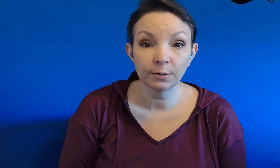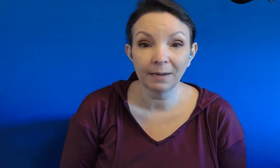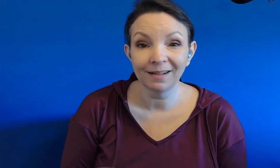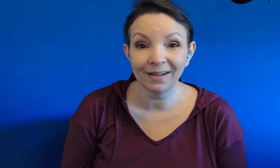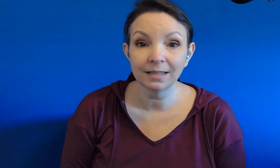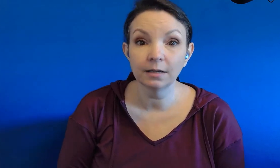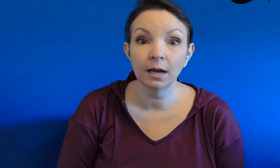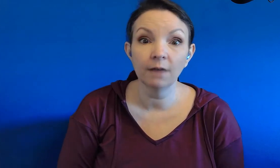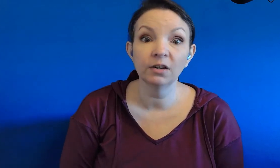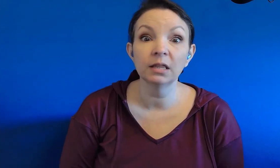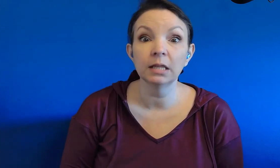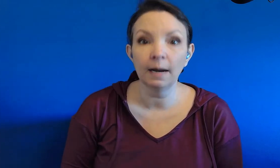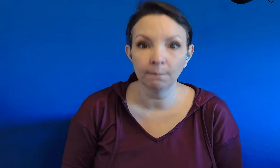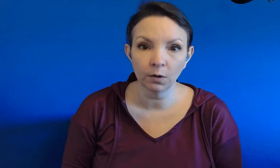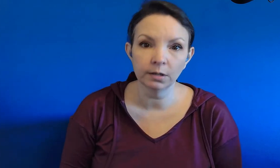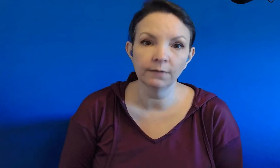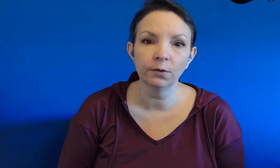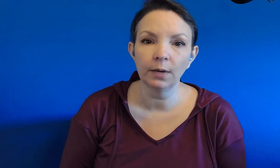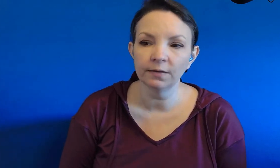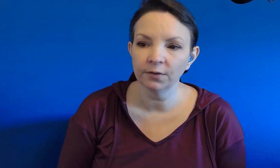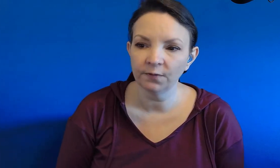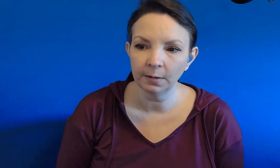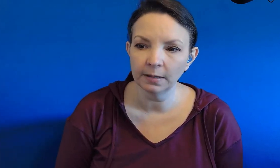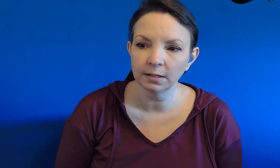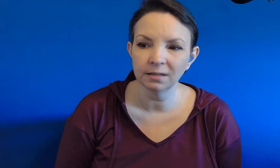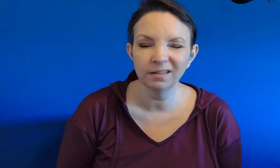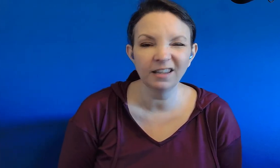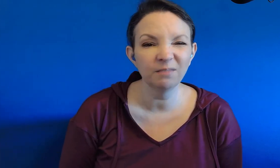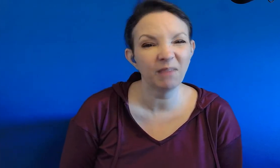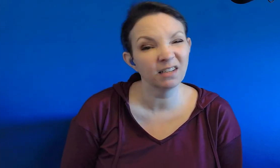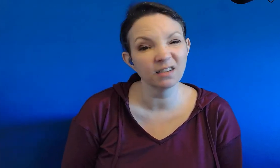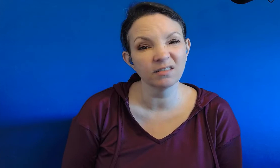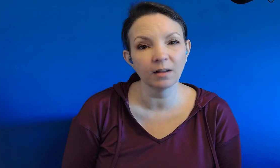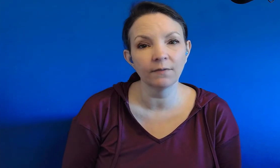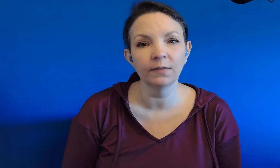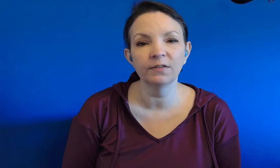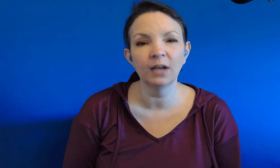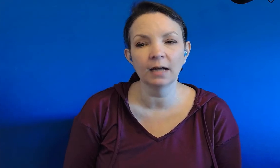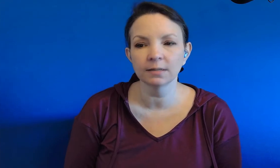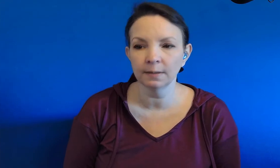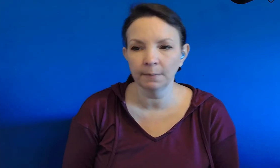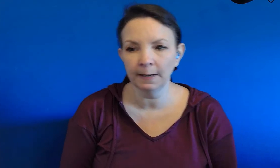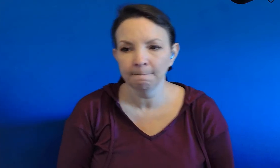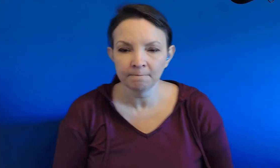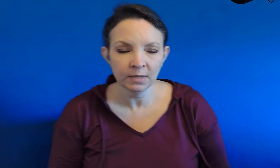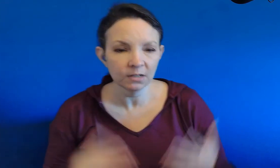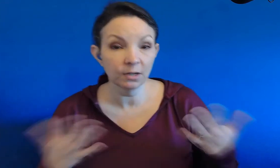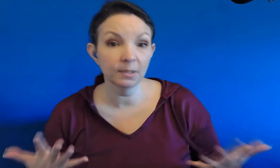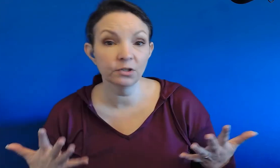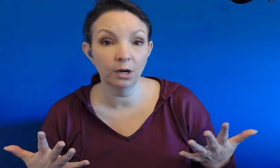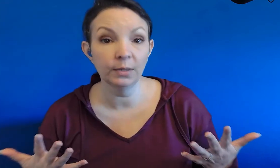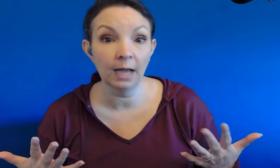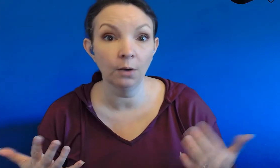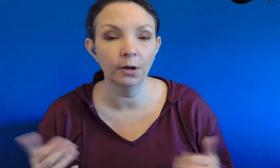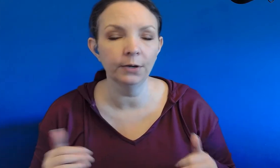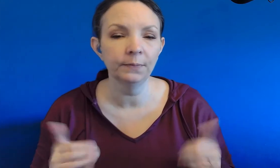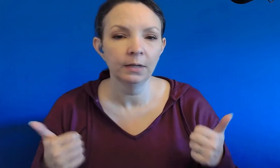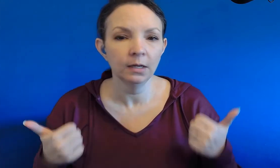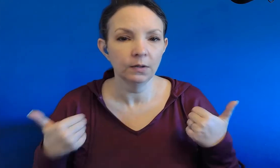class, I cover a lot more different ways for feeling. This is like the basic stuff if you ask somebody. So I'm going to start with, how are you? You need to take